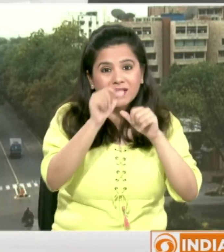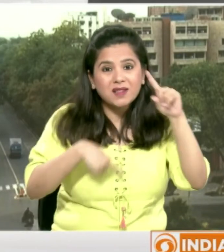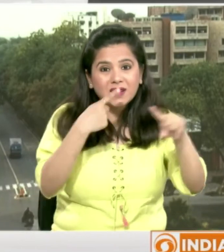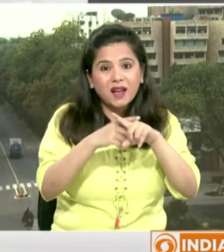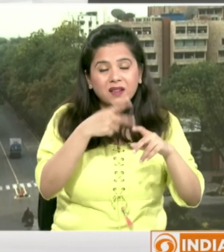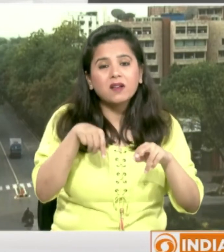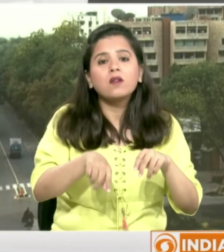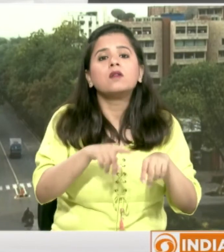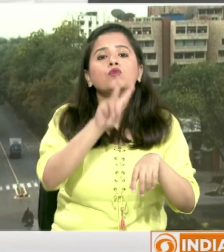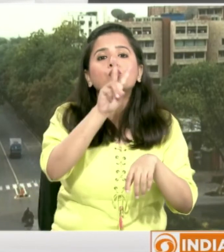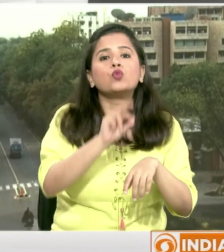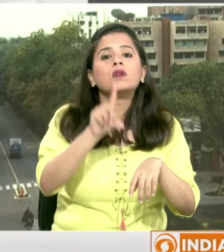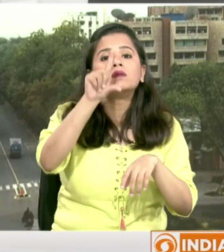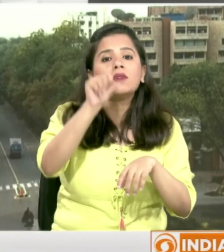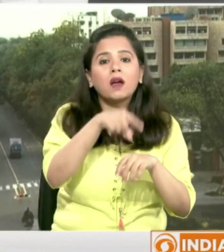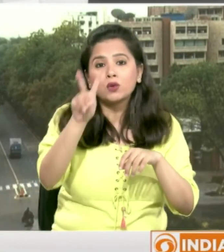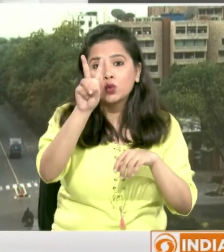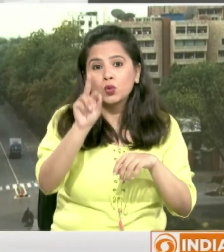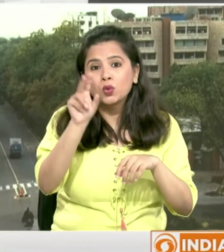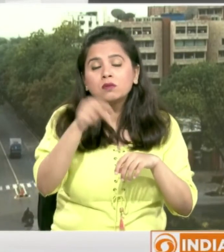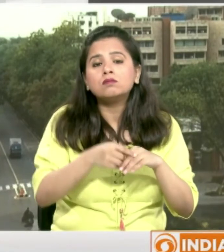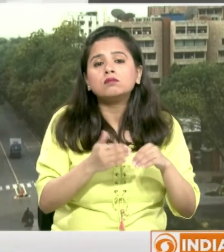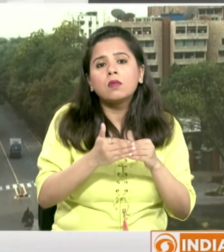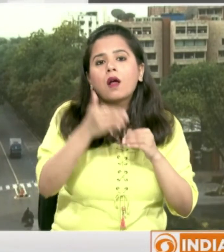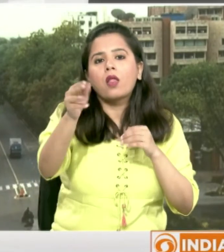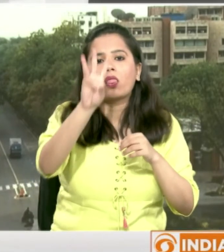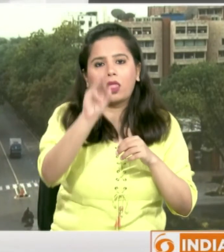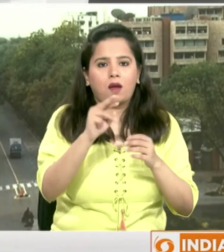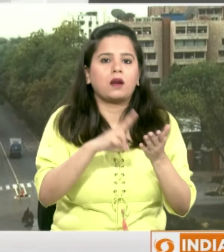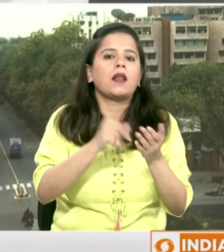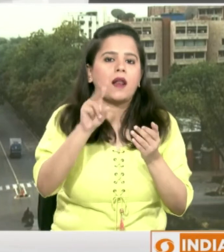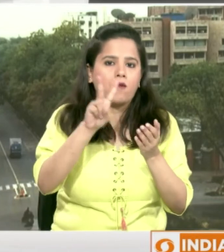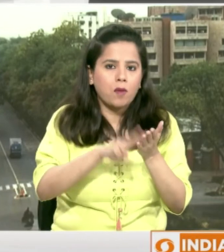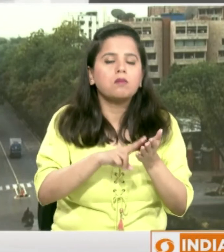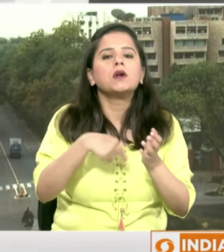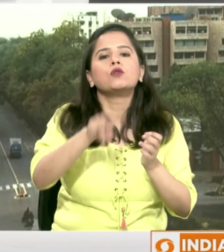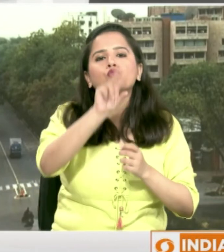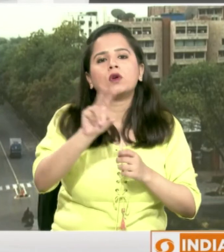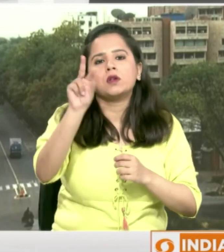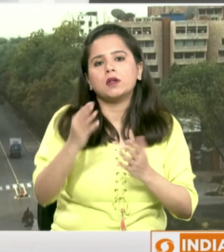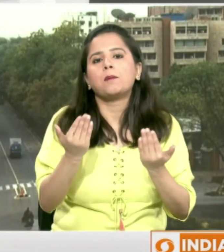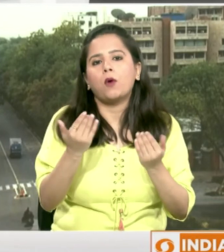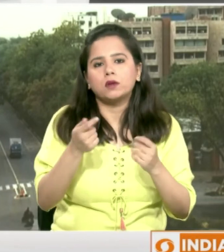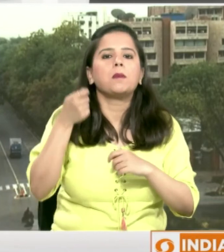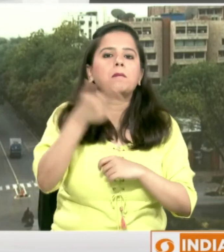financial year 2019-20 extended to 30th November this year.